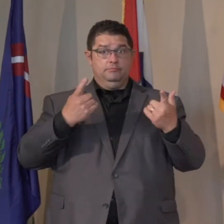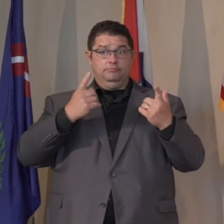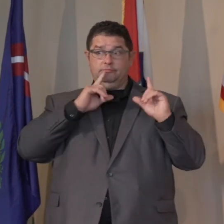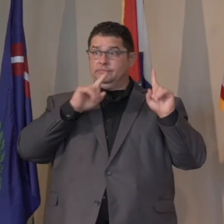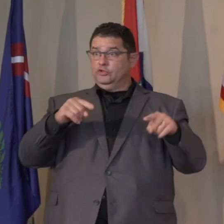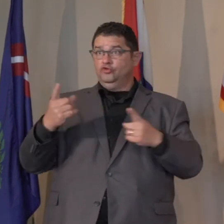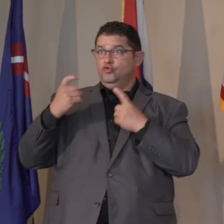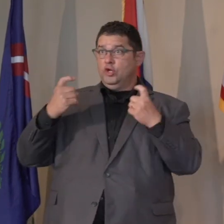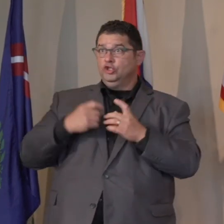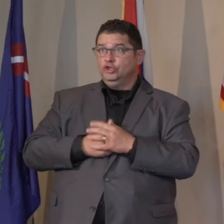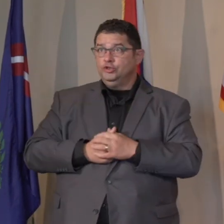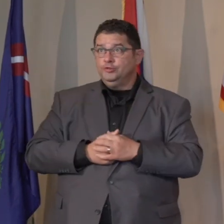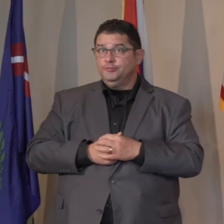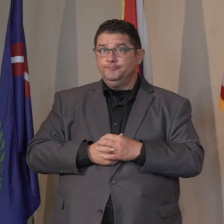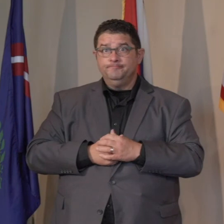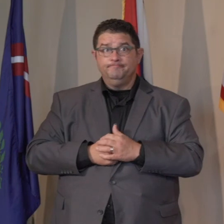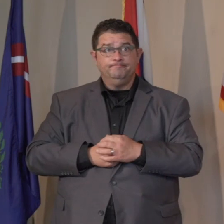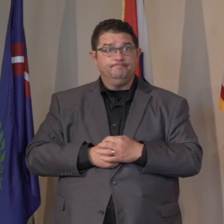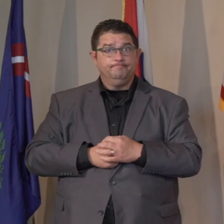questions.